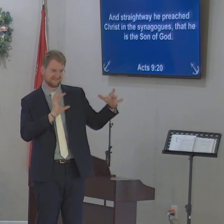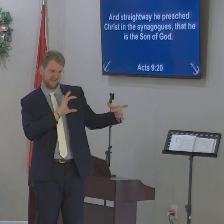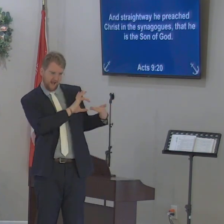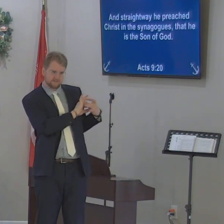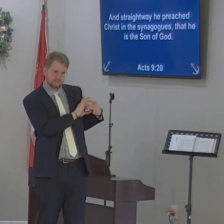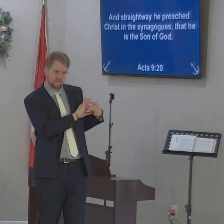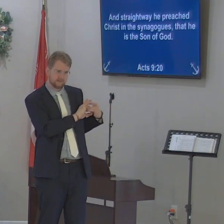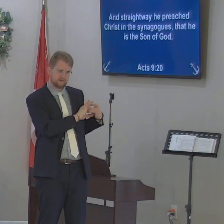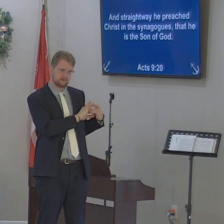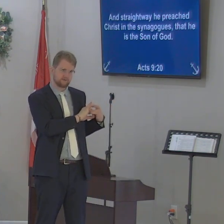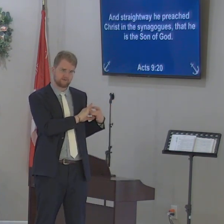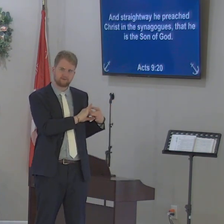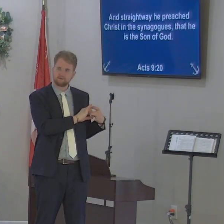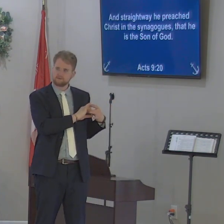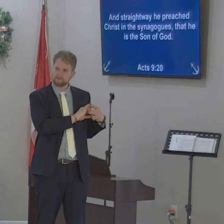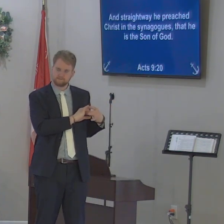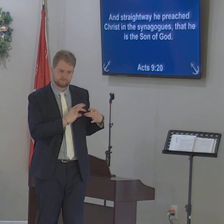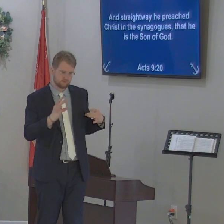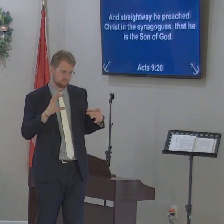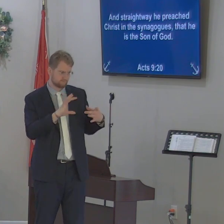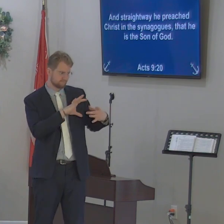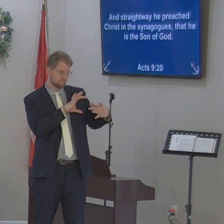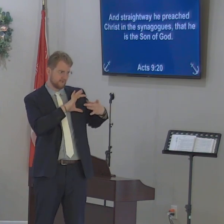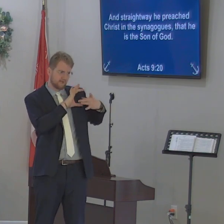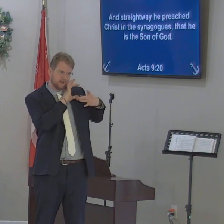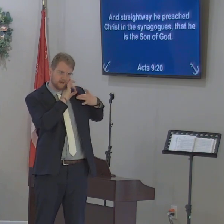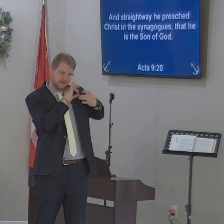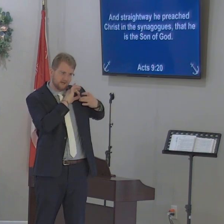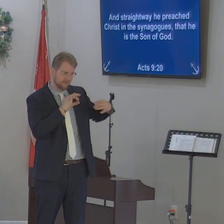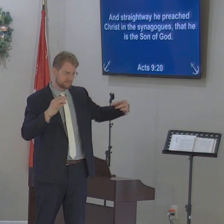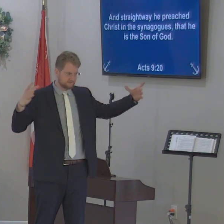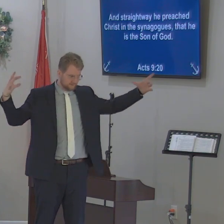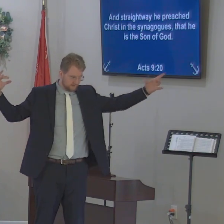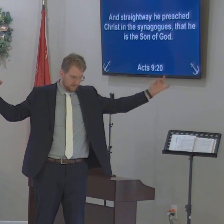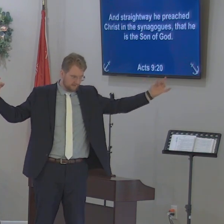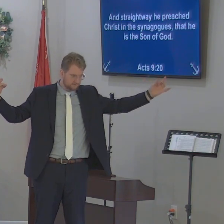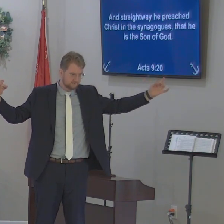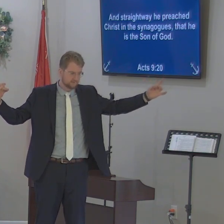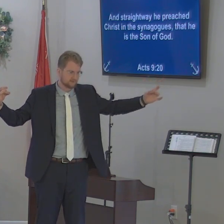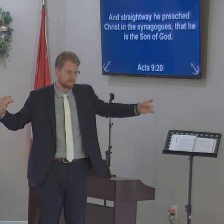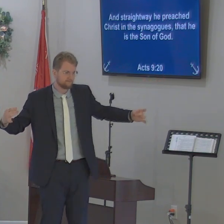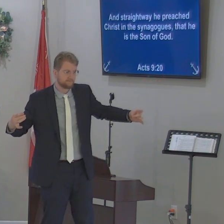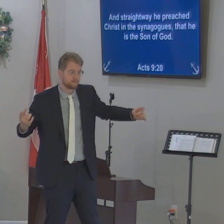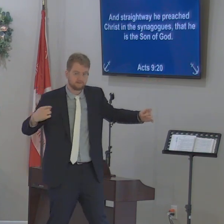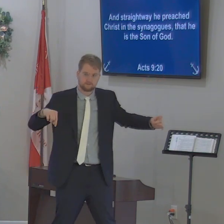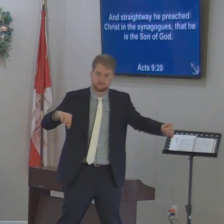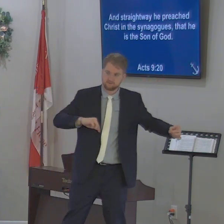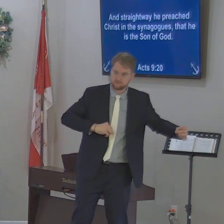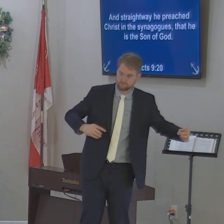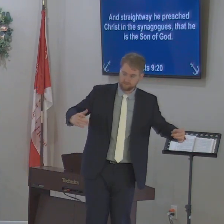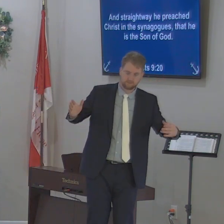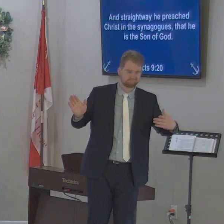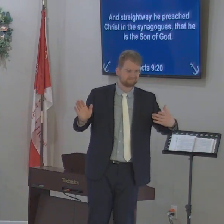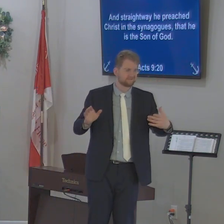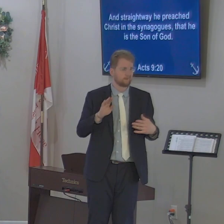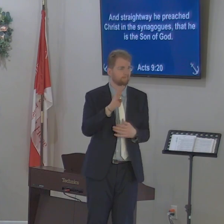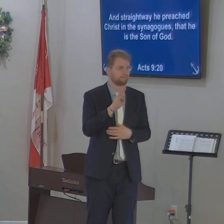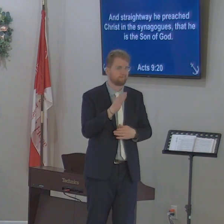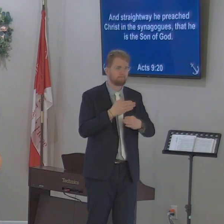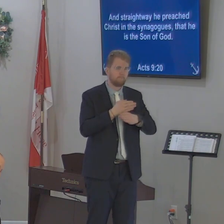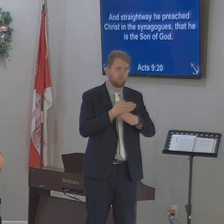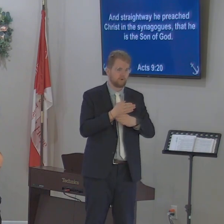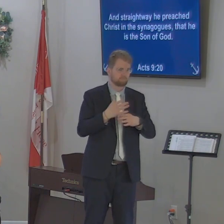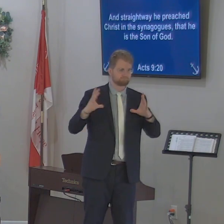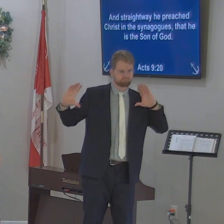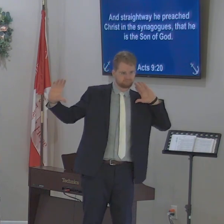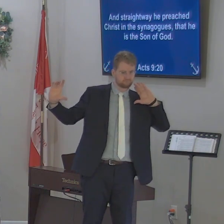little hoo-yah goes around, connects this neck, and another one goes around, connects this neck. You with me? So we're on a board. I want to go this